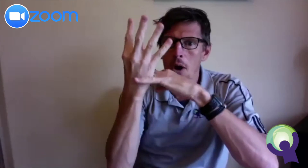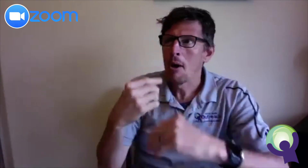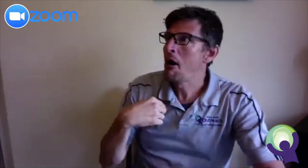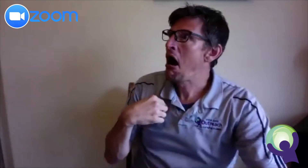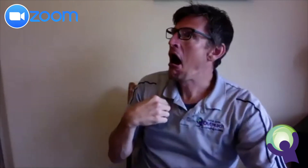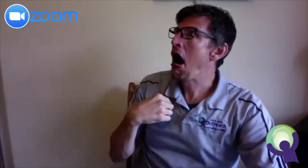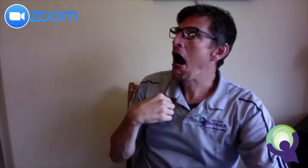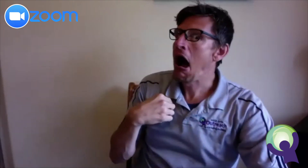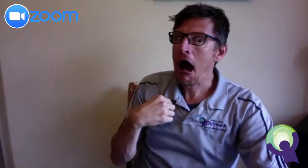to start a new life.